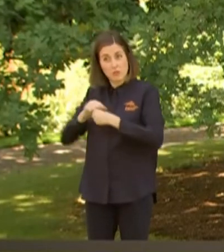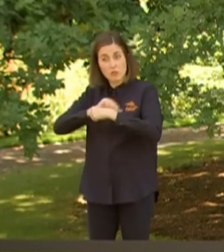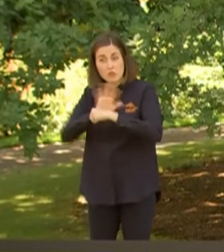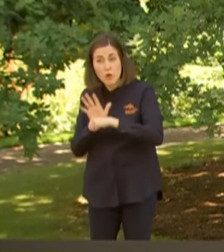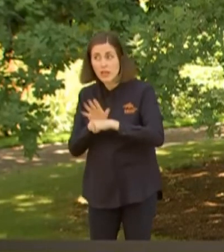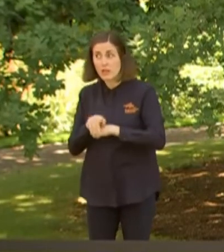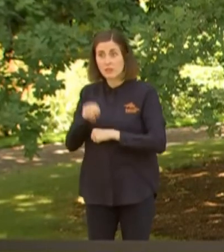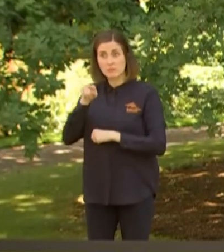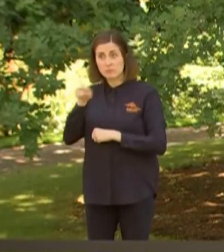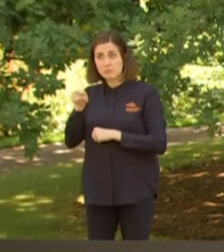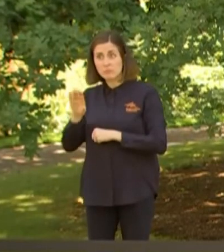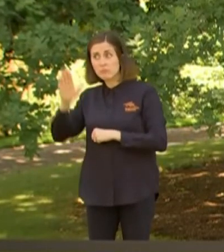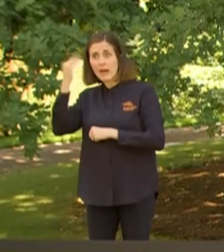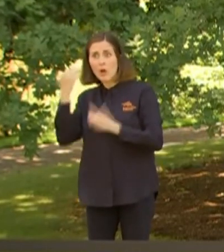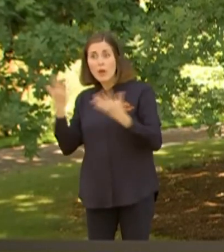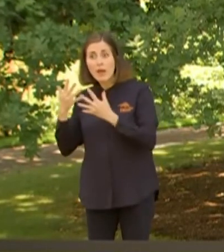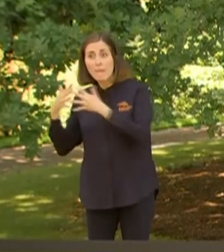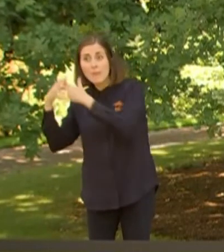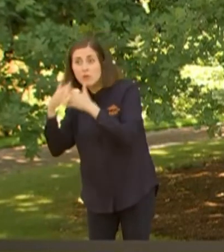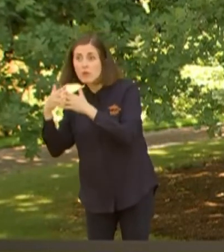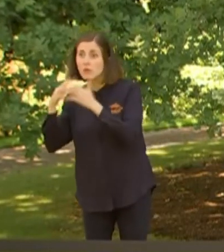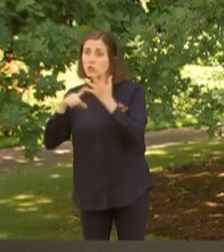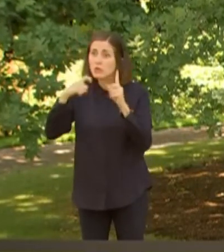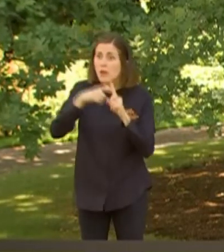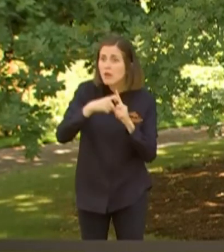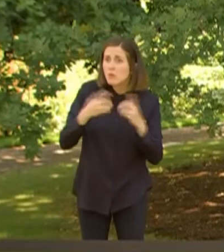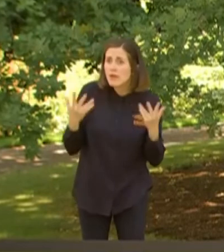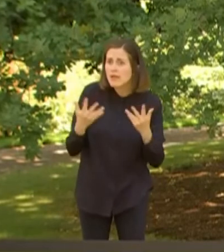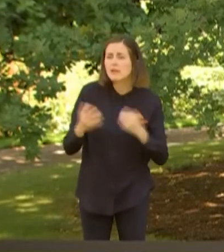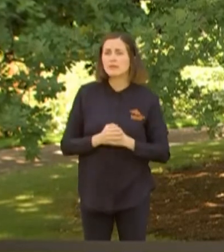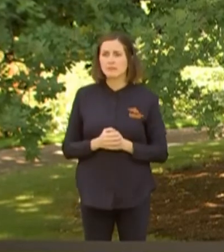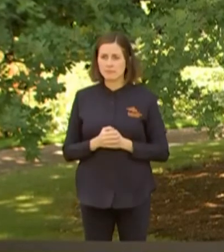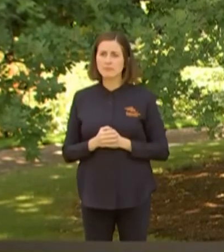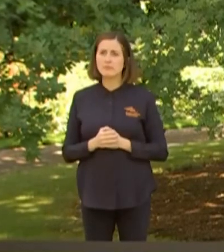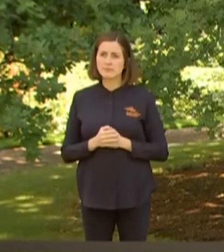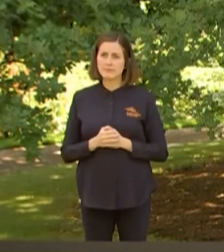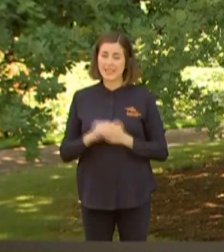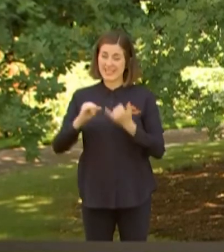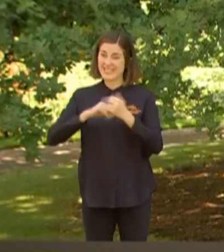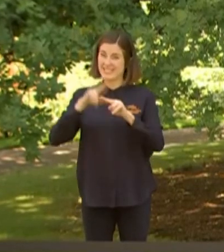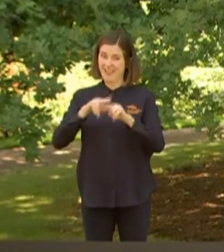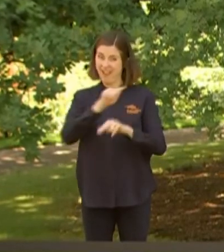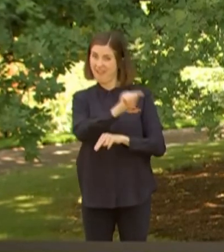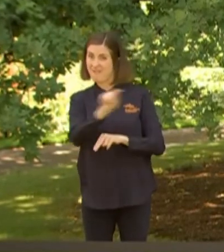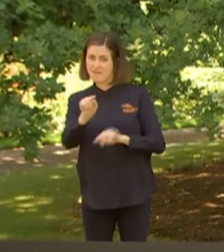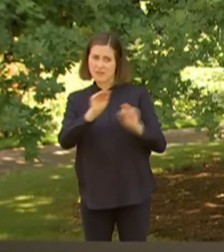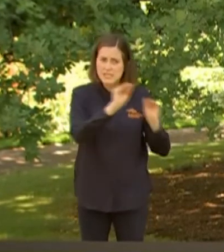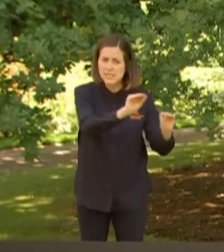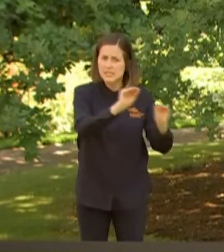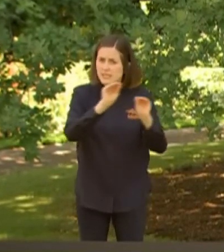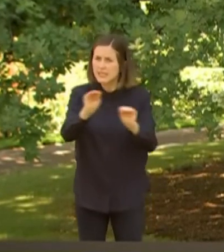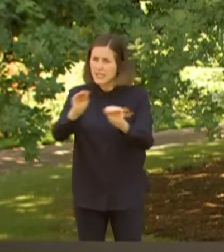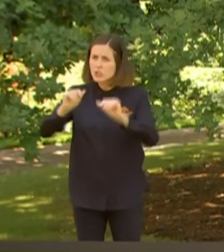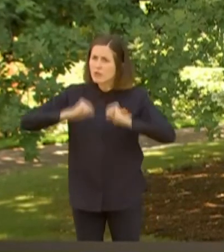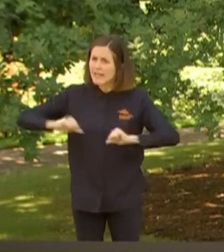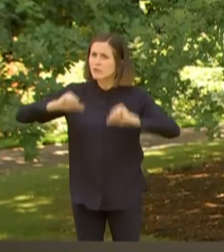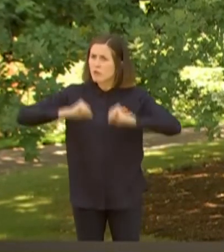that protect the program from the outset. Our staff and the training has been, we've trained, we've retrained, and